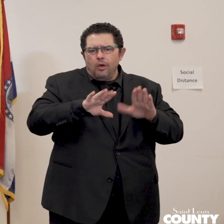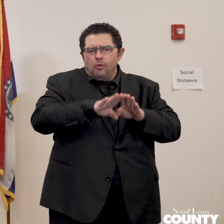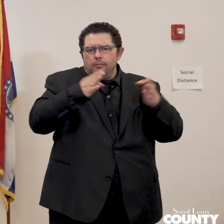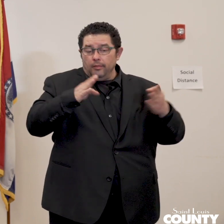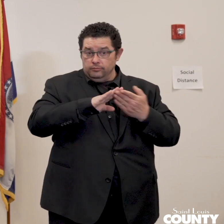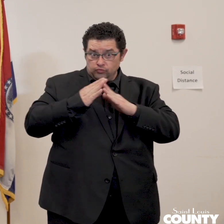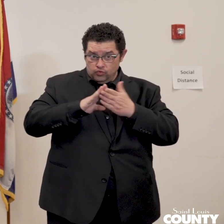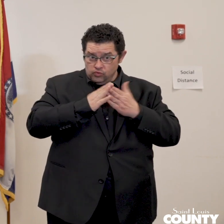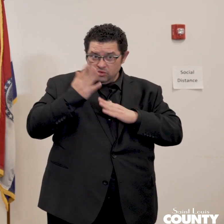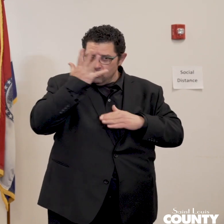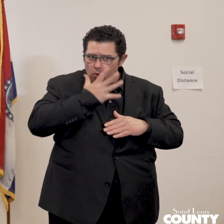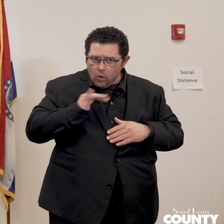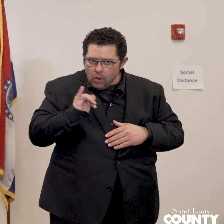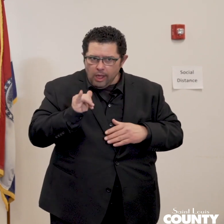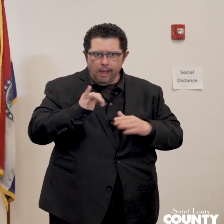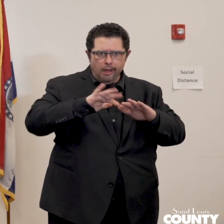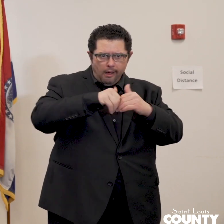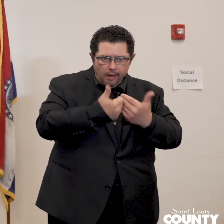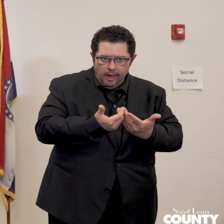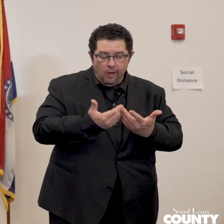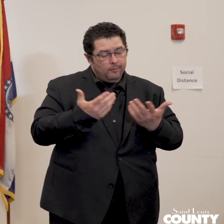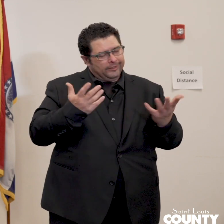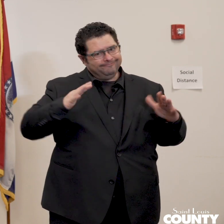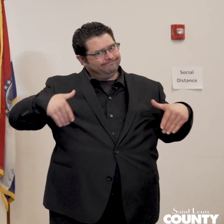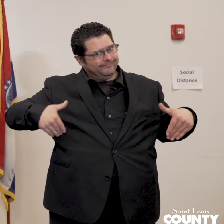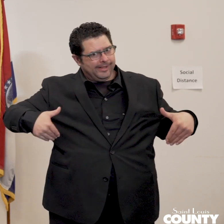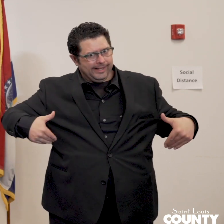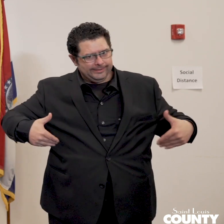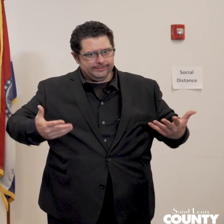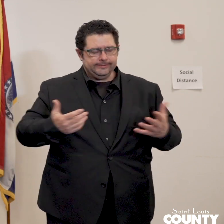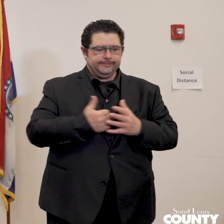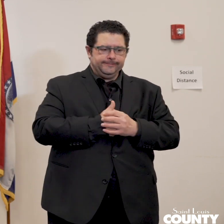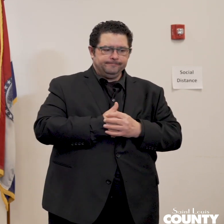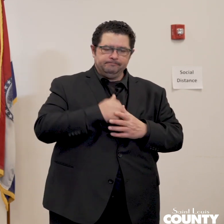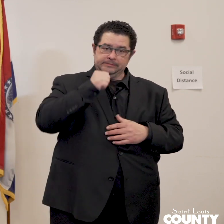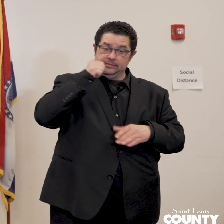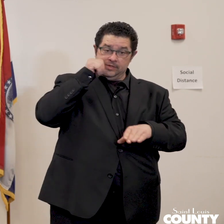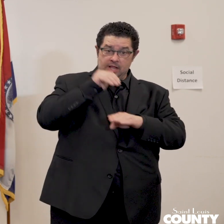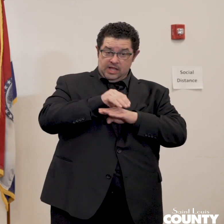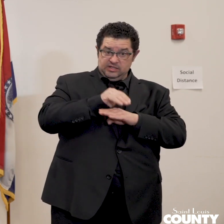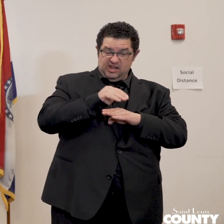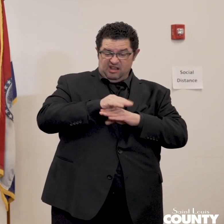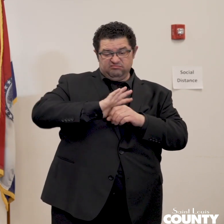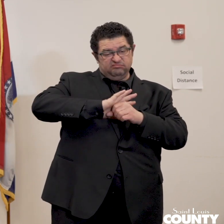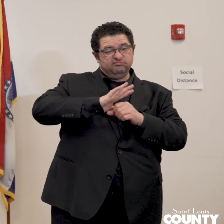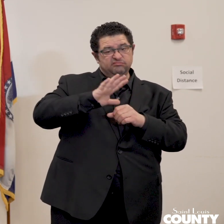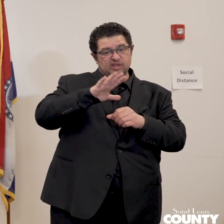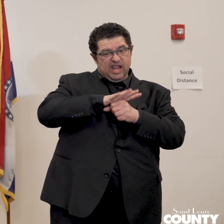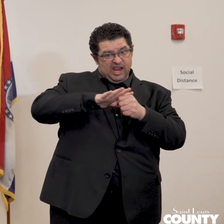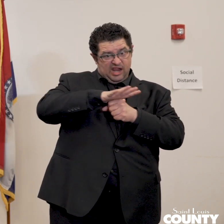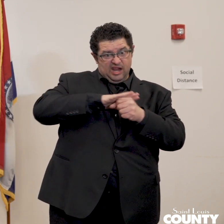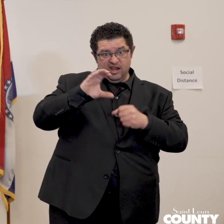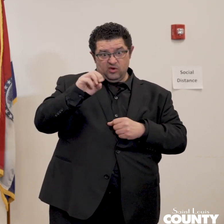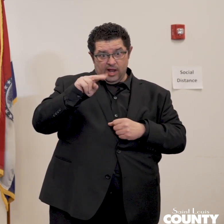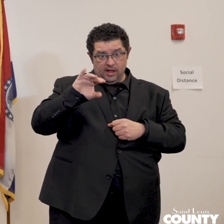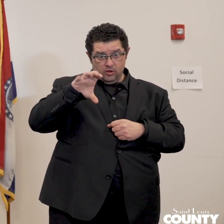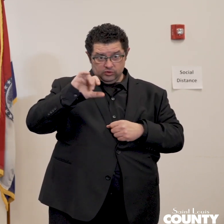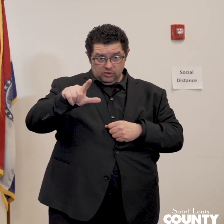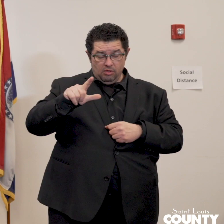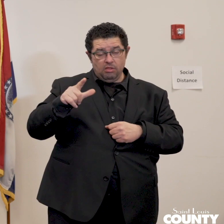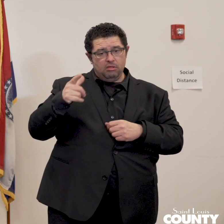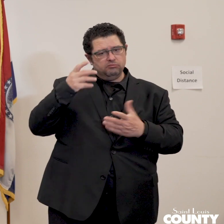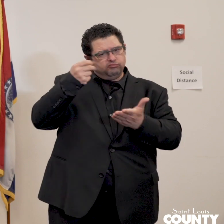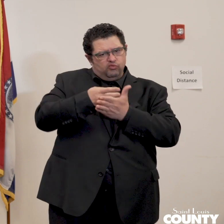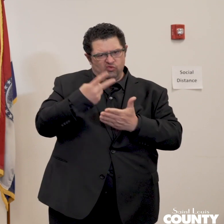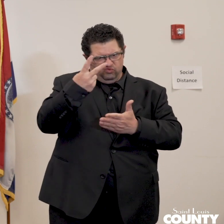But we're not there yet. Last night, the County Council advanced two important pieces of legislation. First, to allow $7 million to be transferred out of our